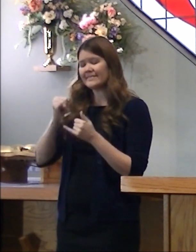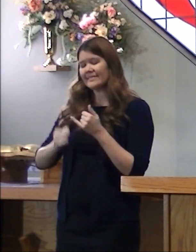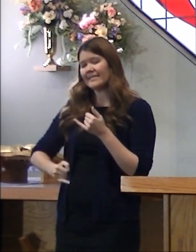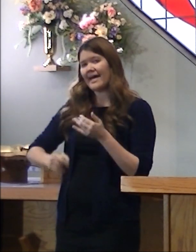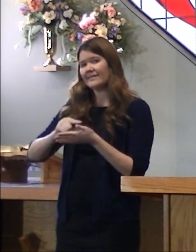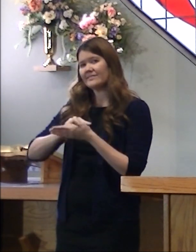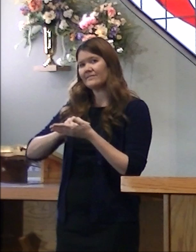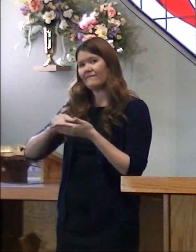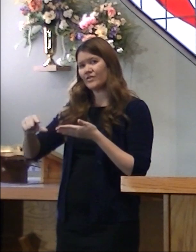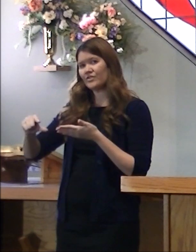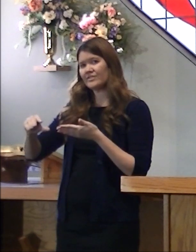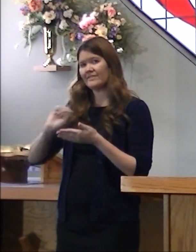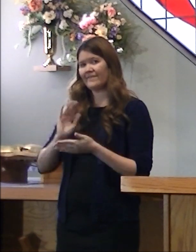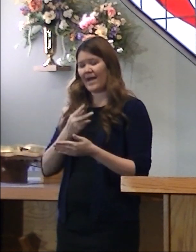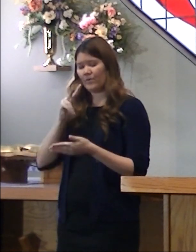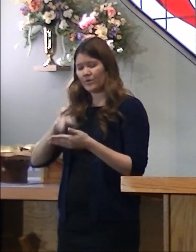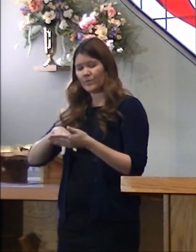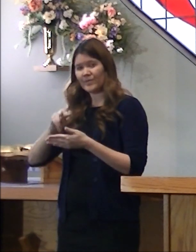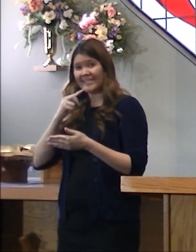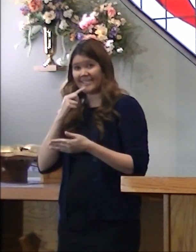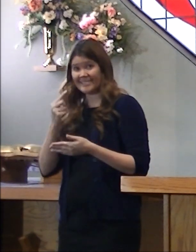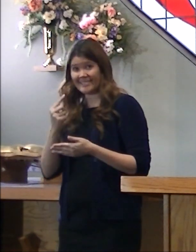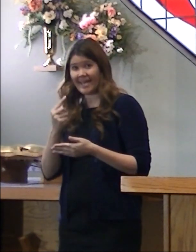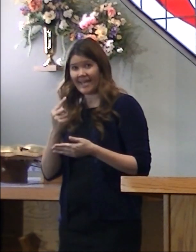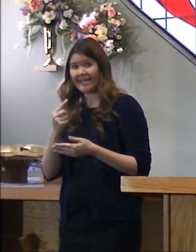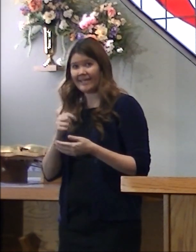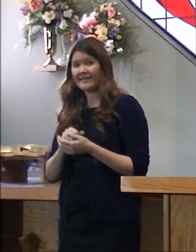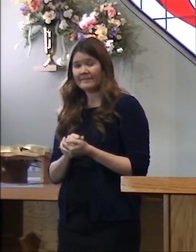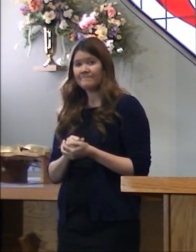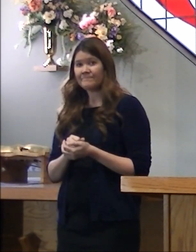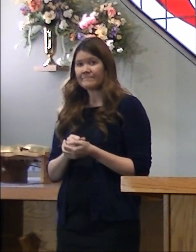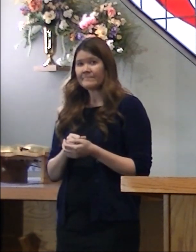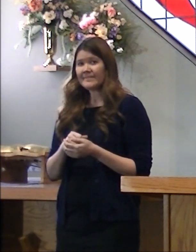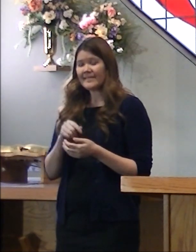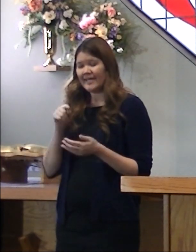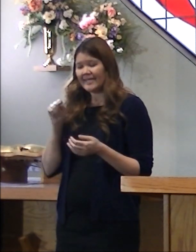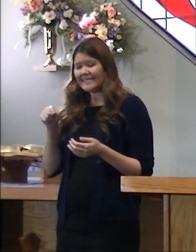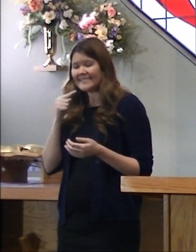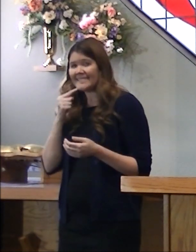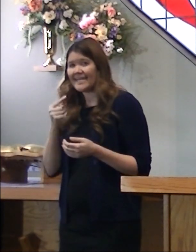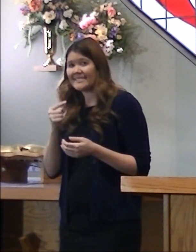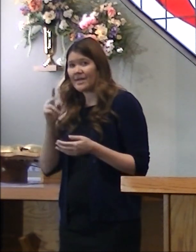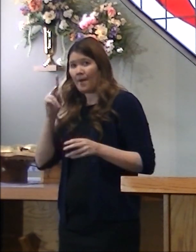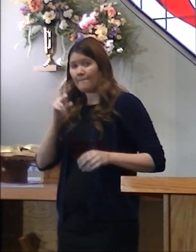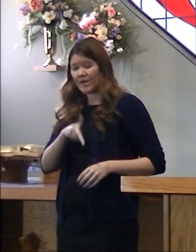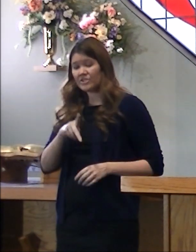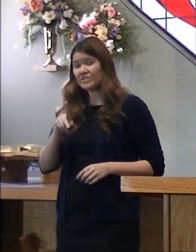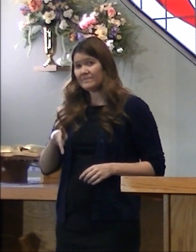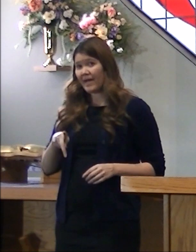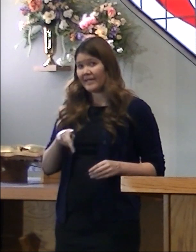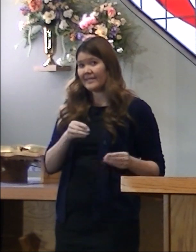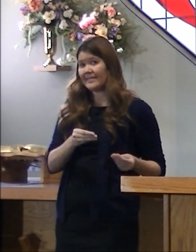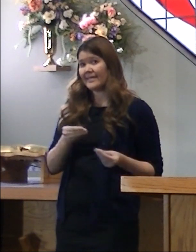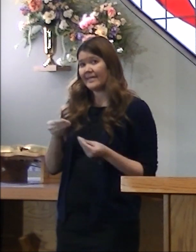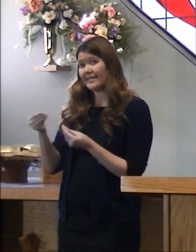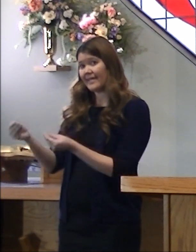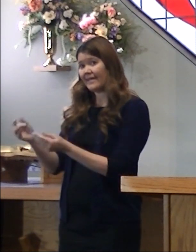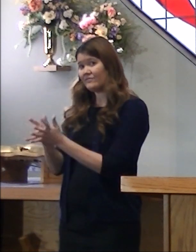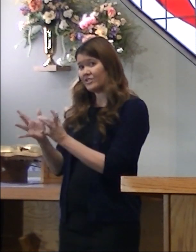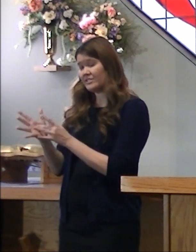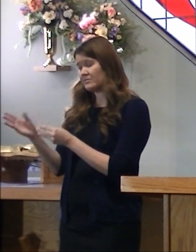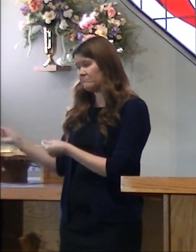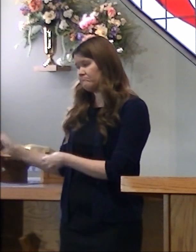last verse of our reading tell us? I hope you caught that, because it says that Pilate gave Jesus over